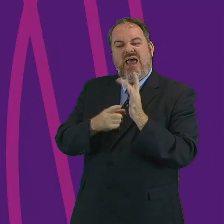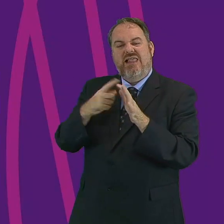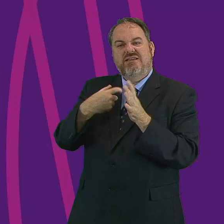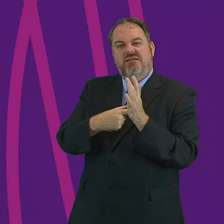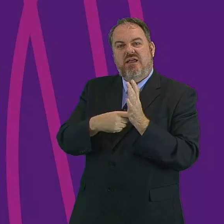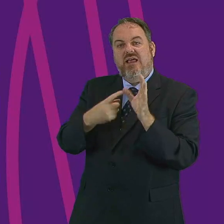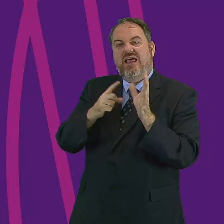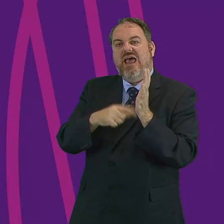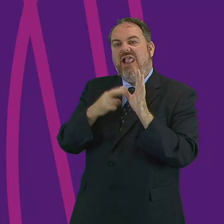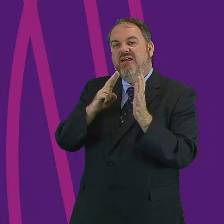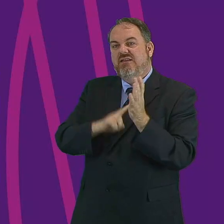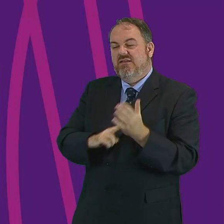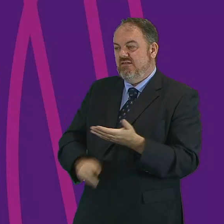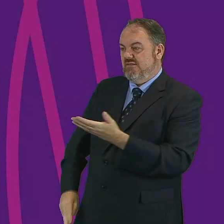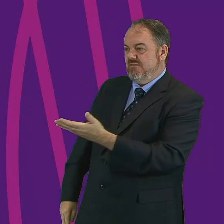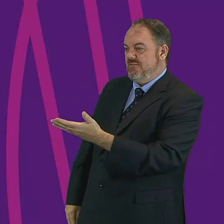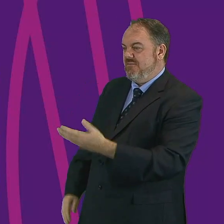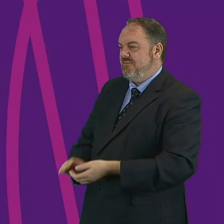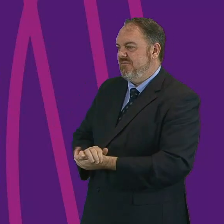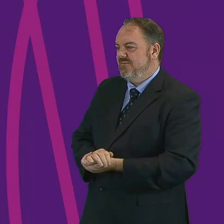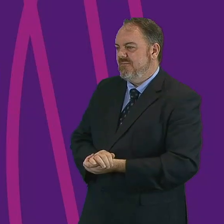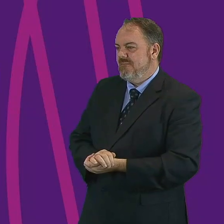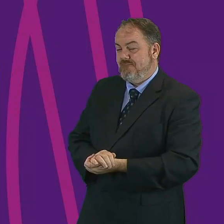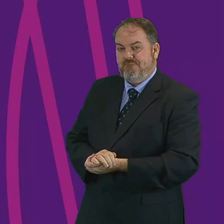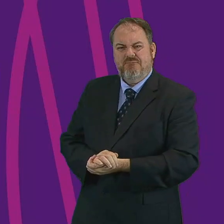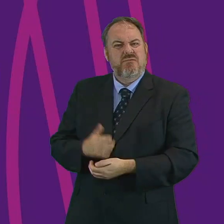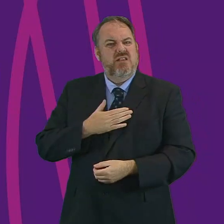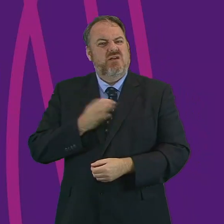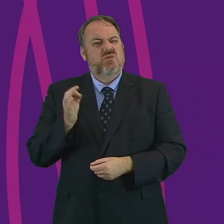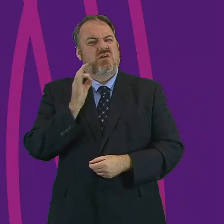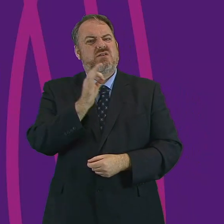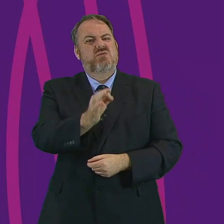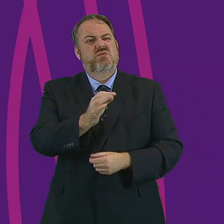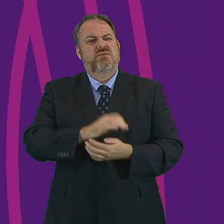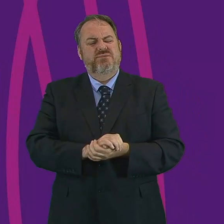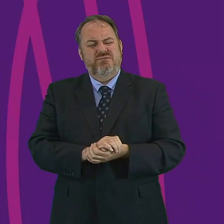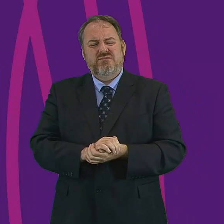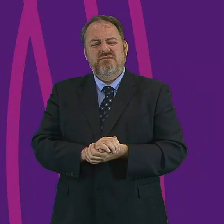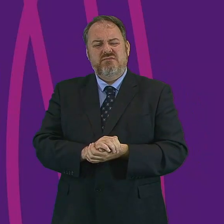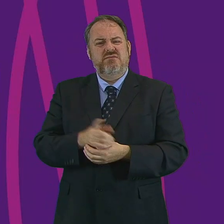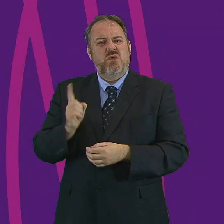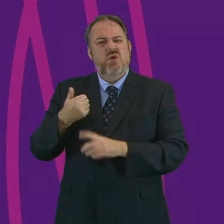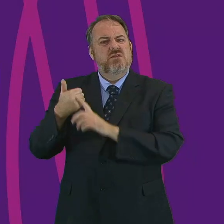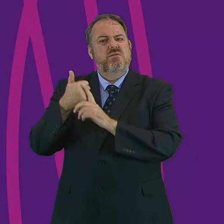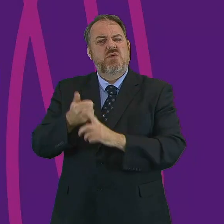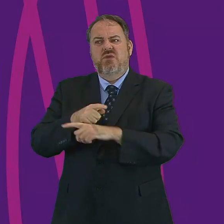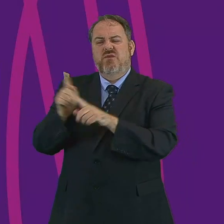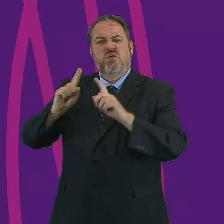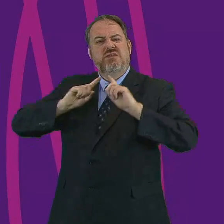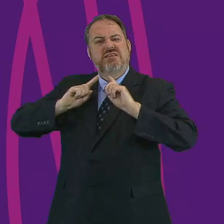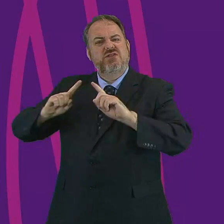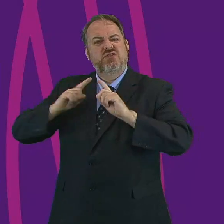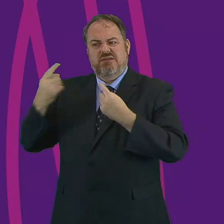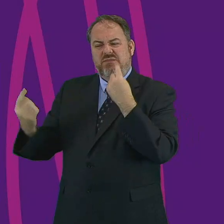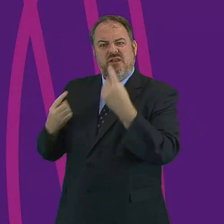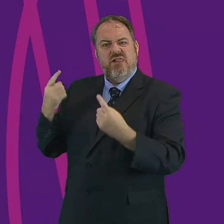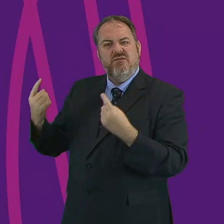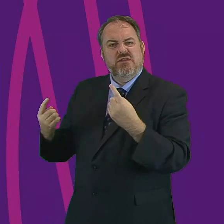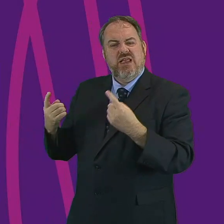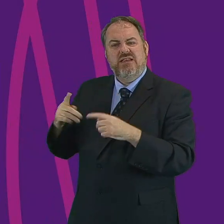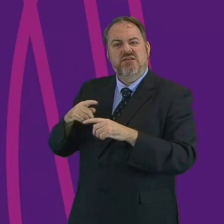with those who speak up for their loved ones rightly. So we will try to get that as right as possible and to get back to a